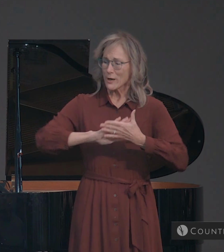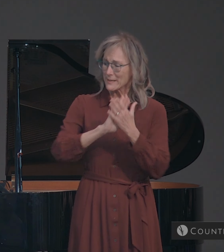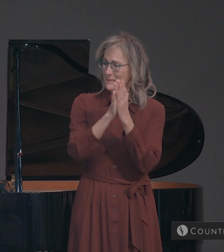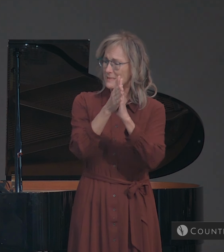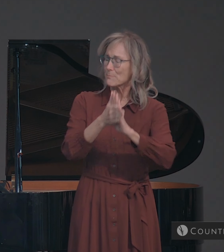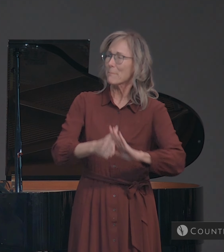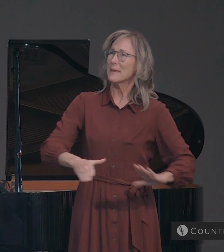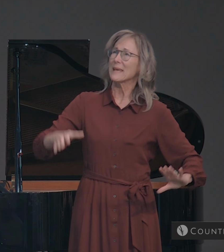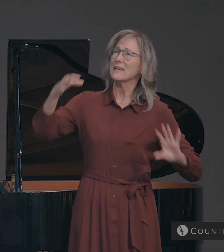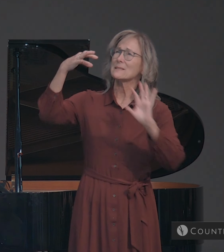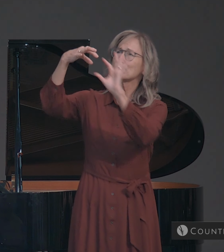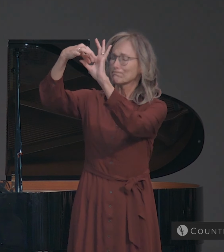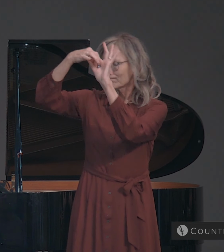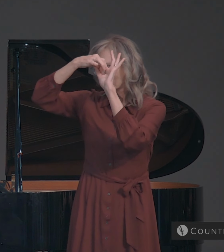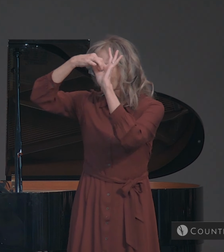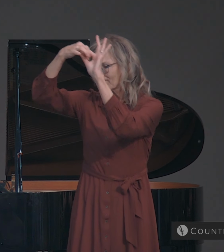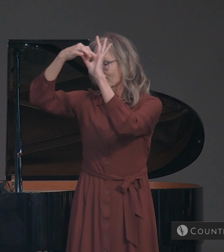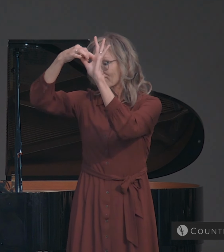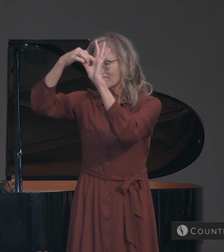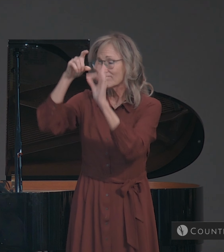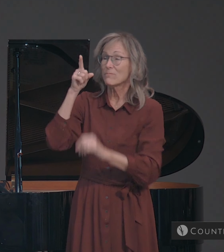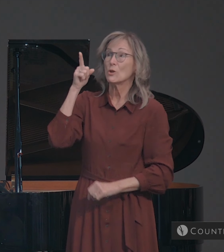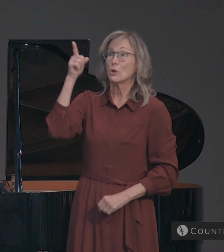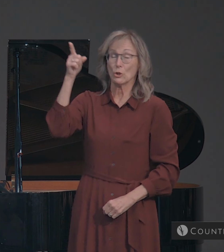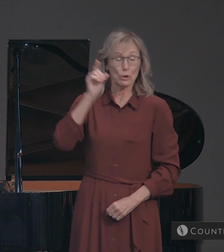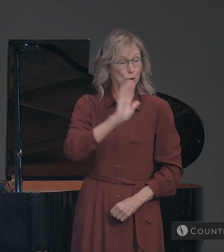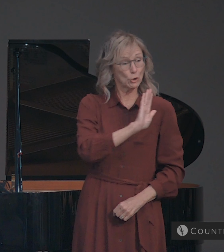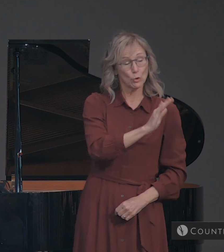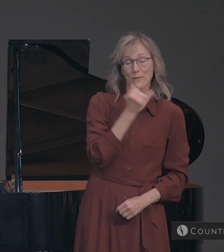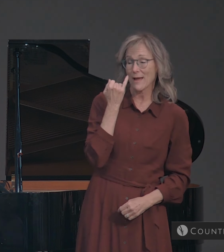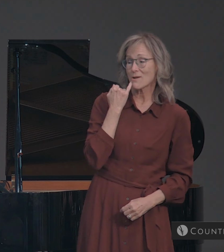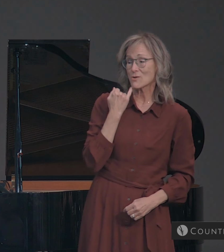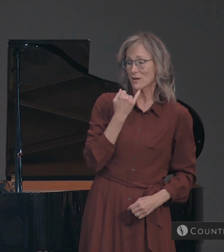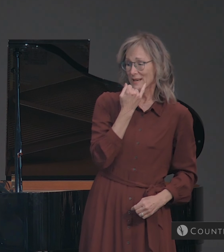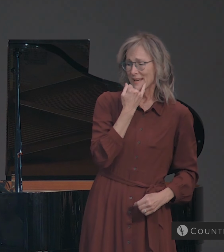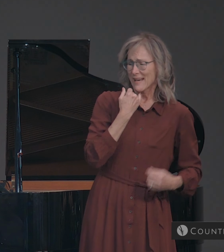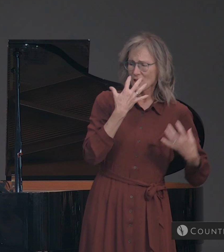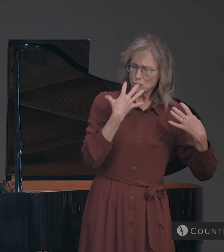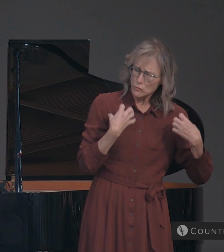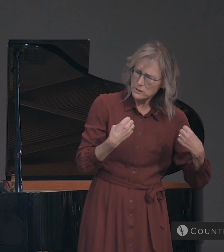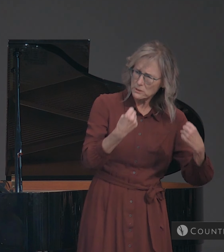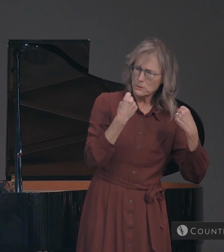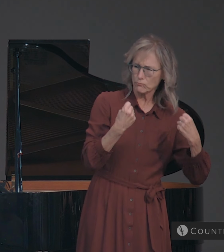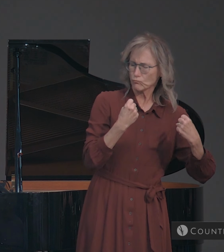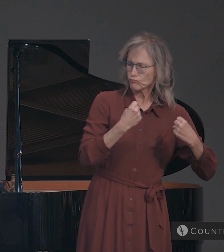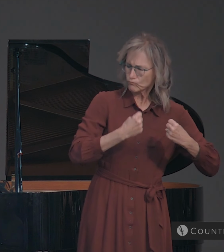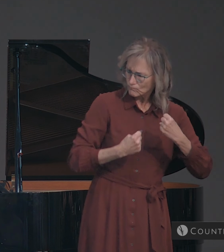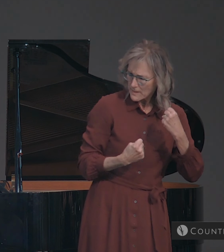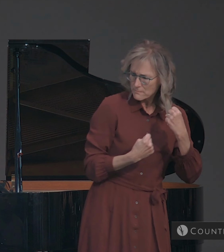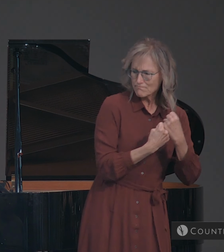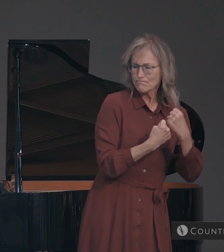find our rest in thee. Israel's strength and